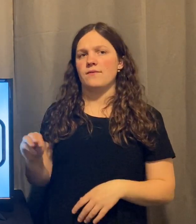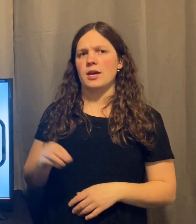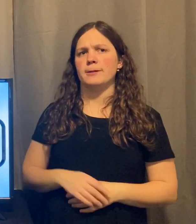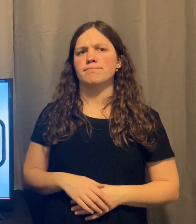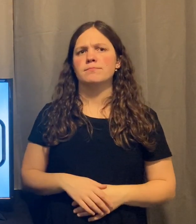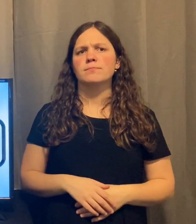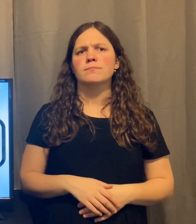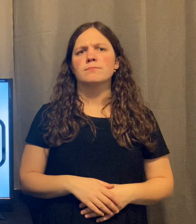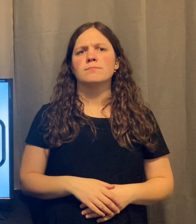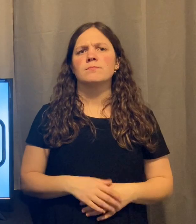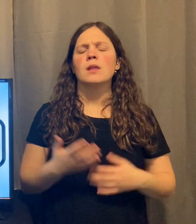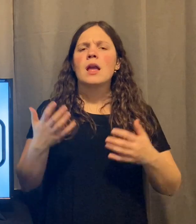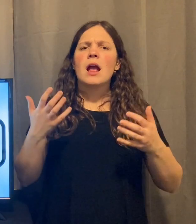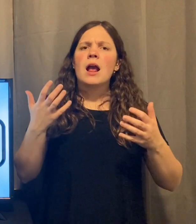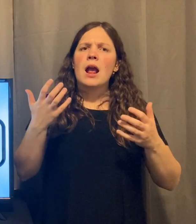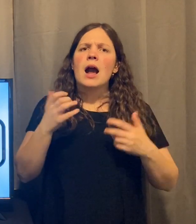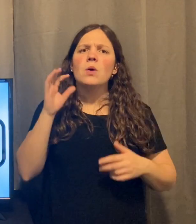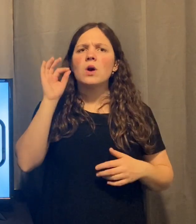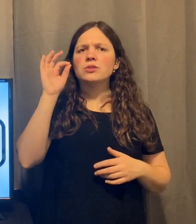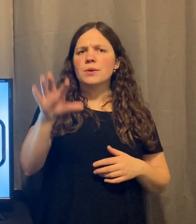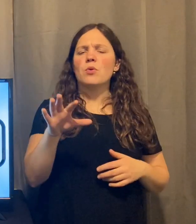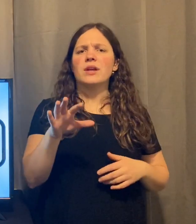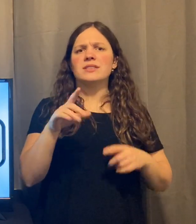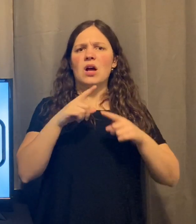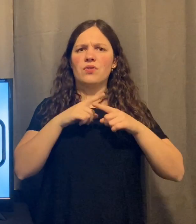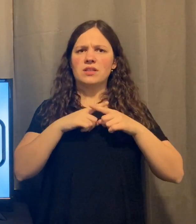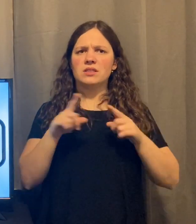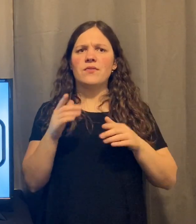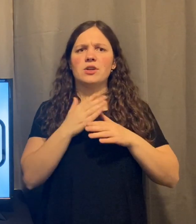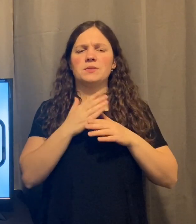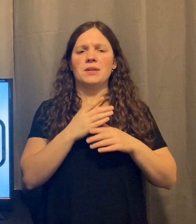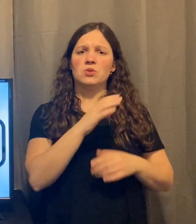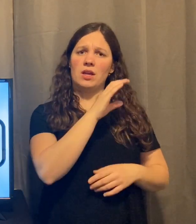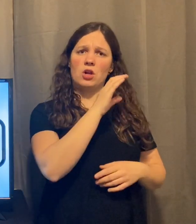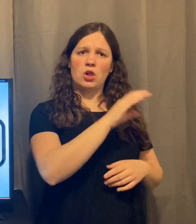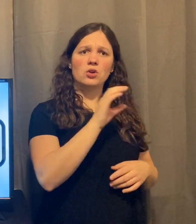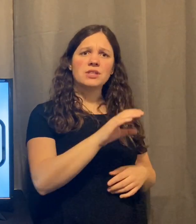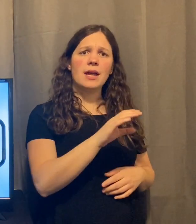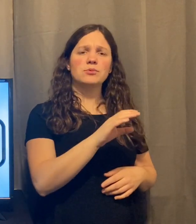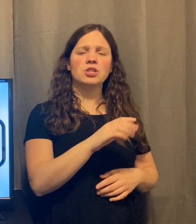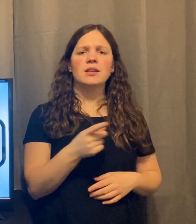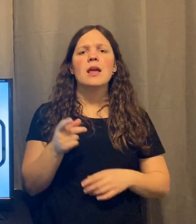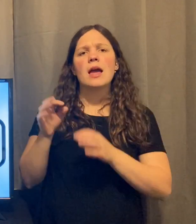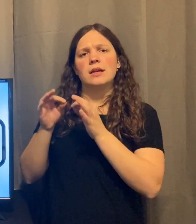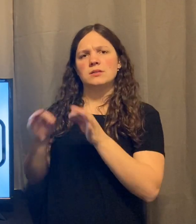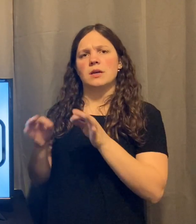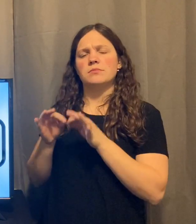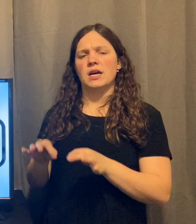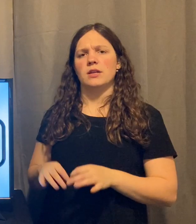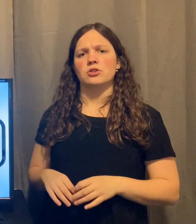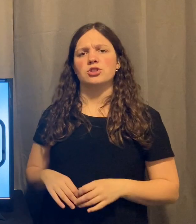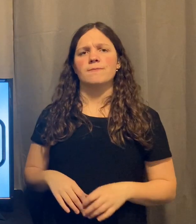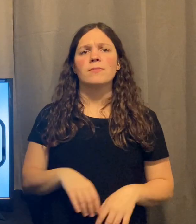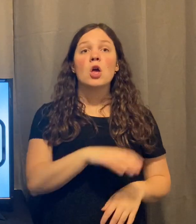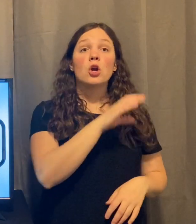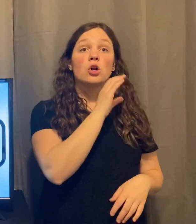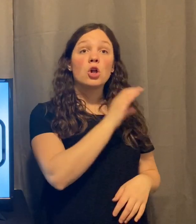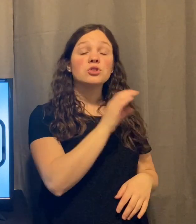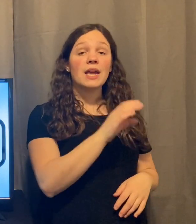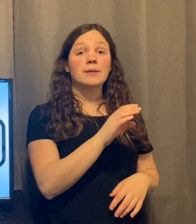FM. I want to point out the difference between closed captioning and subtitles. Closed